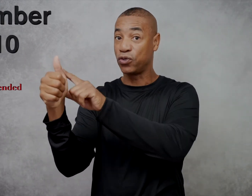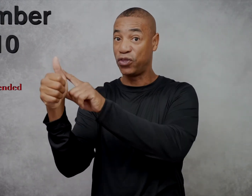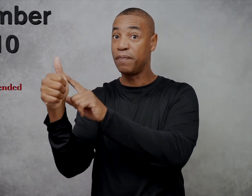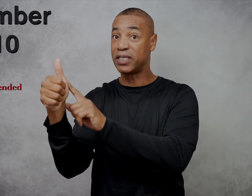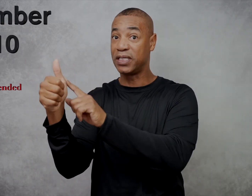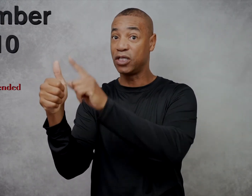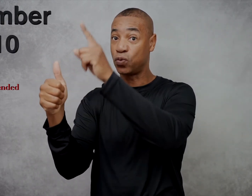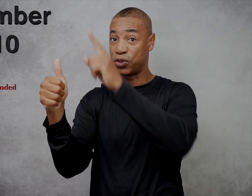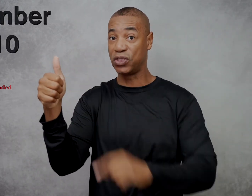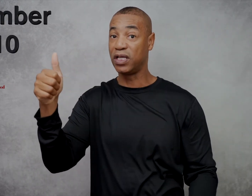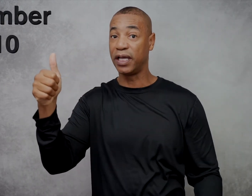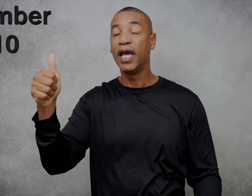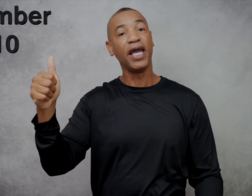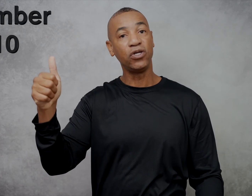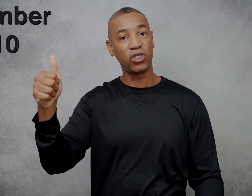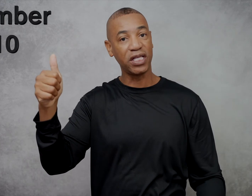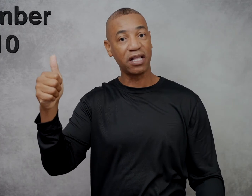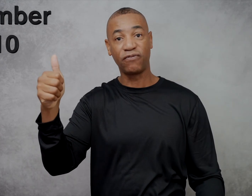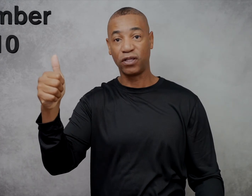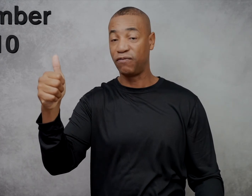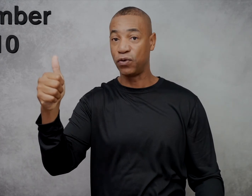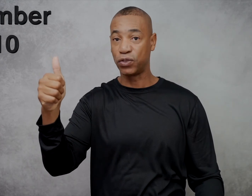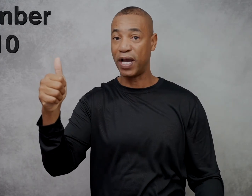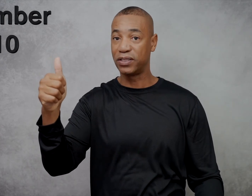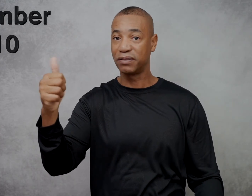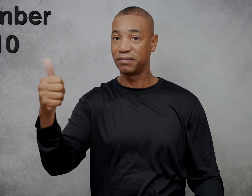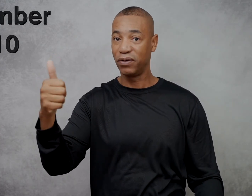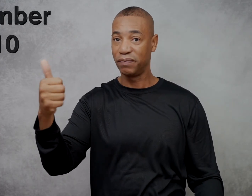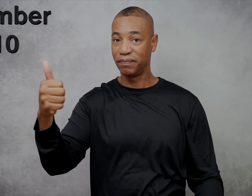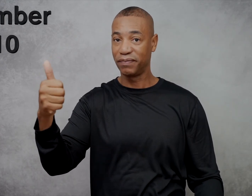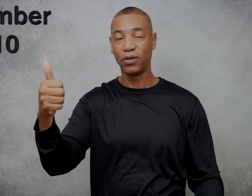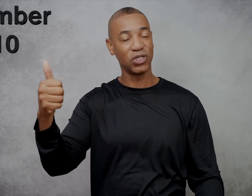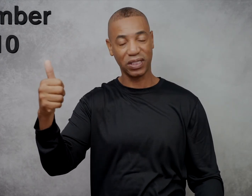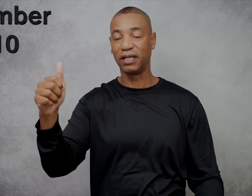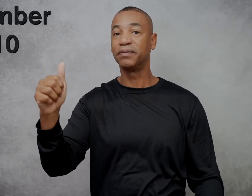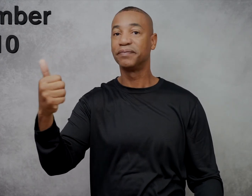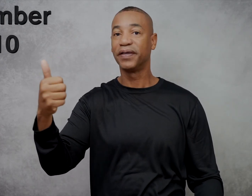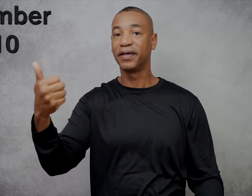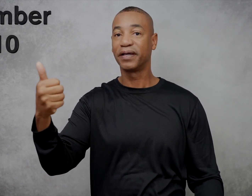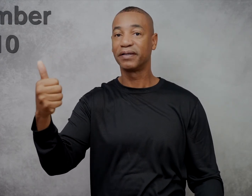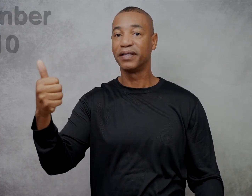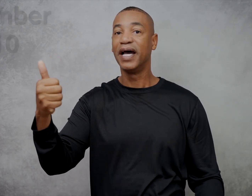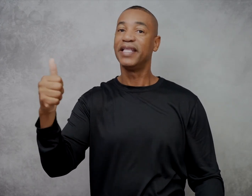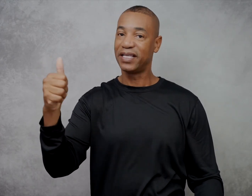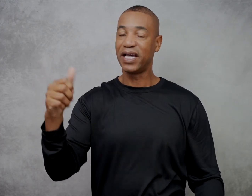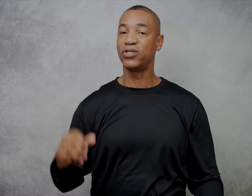thumb extended towards the ceiling, and you shake that in front of the viewer twice. Just a little. That is how you sign